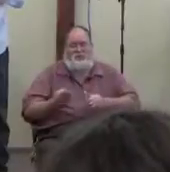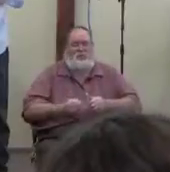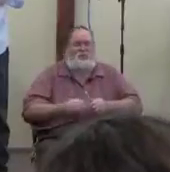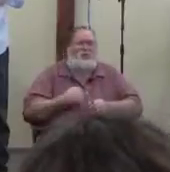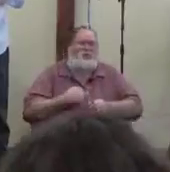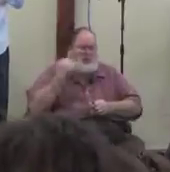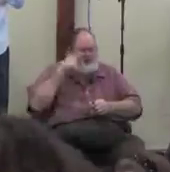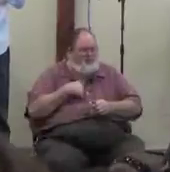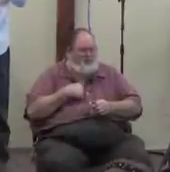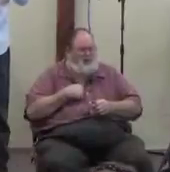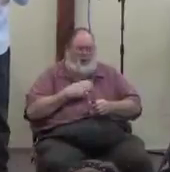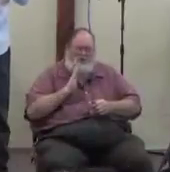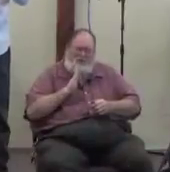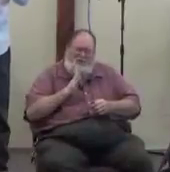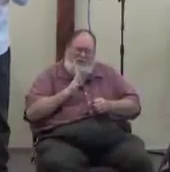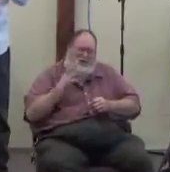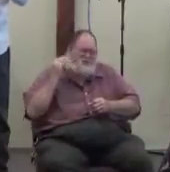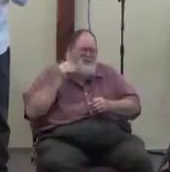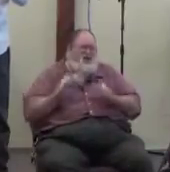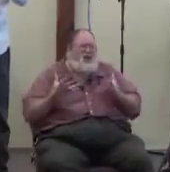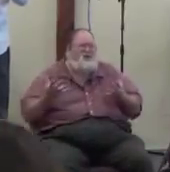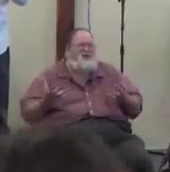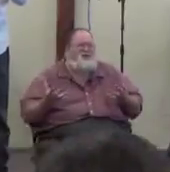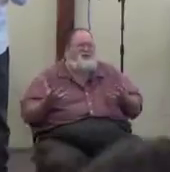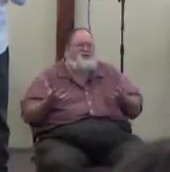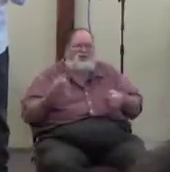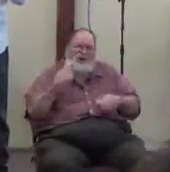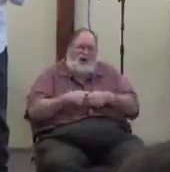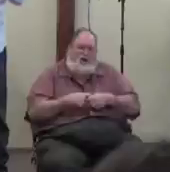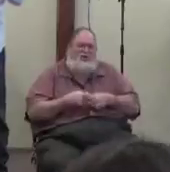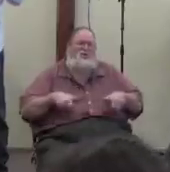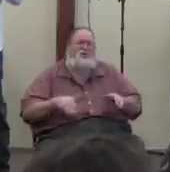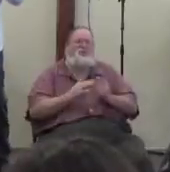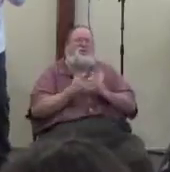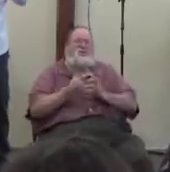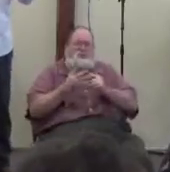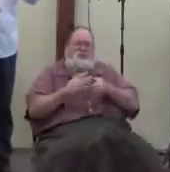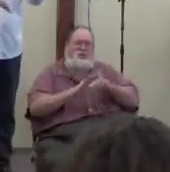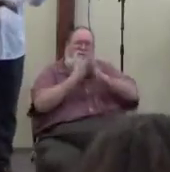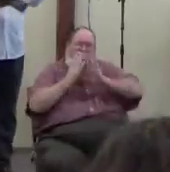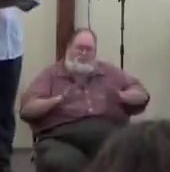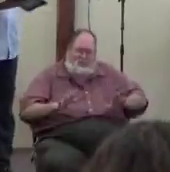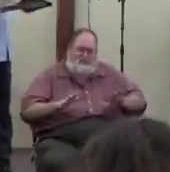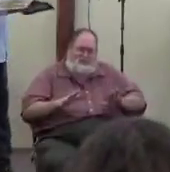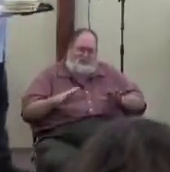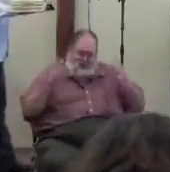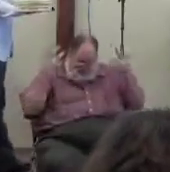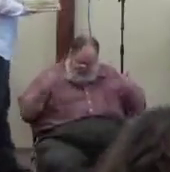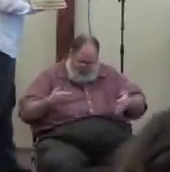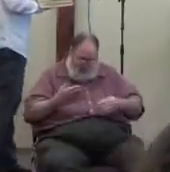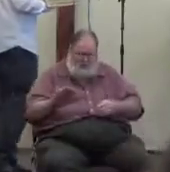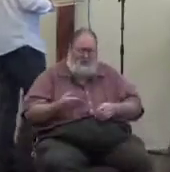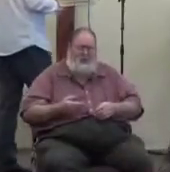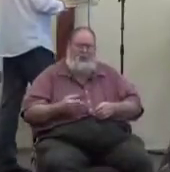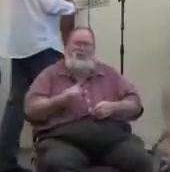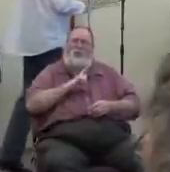lot of things, hard things, just let the peace of Jesus settle down over you this morning. Lord, we thank you so much for your love,